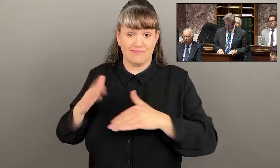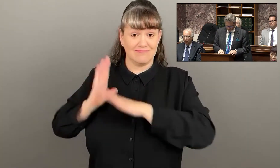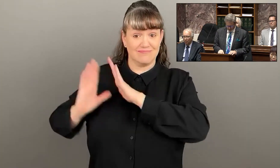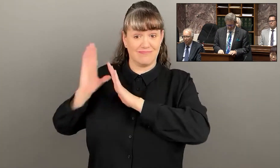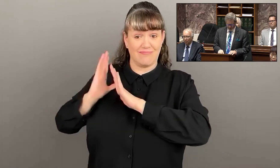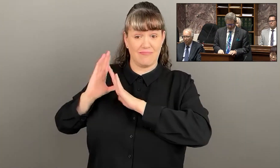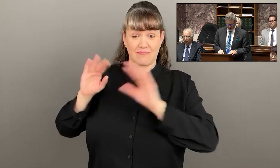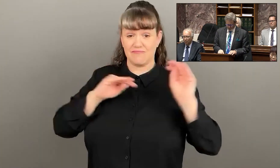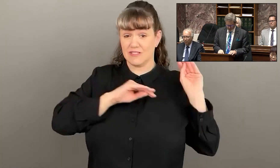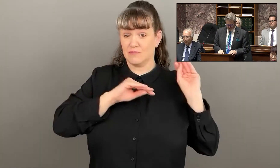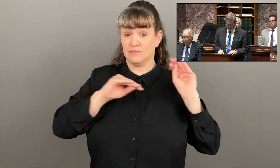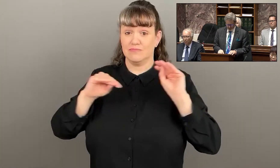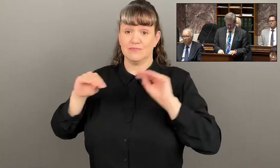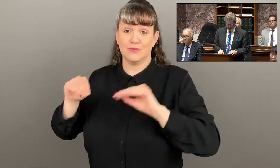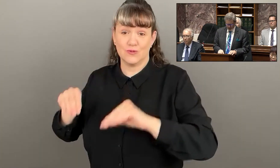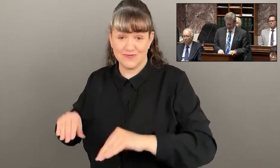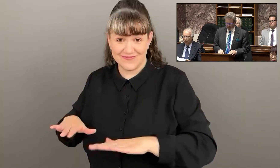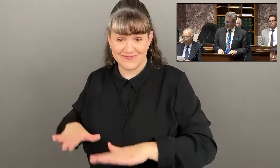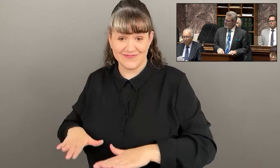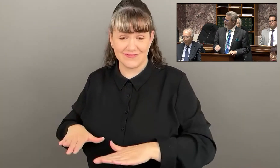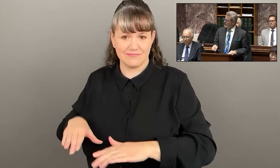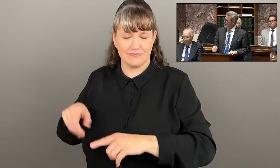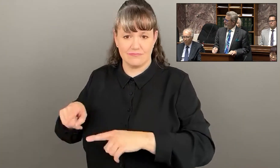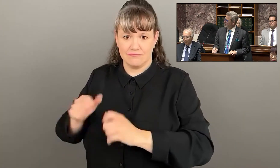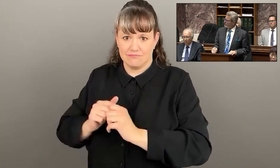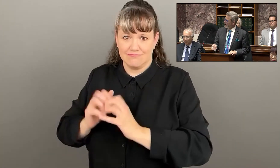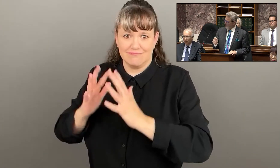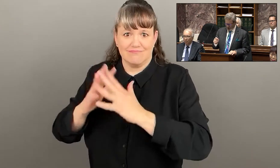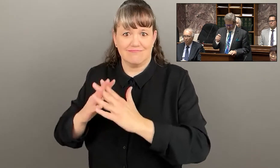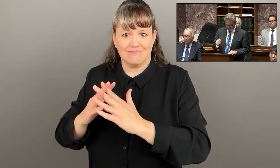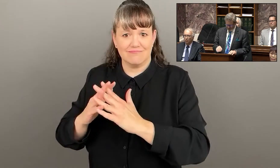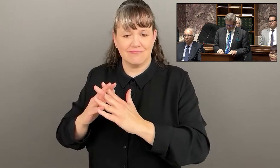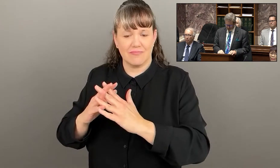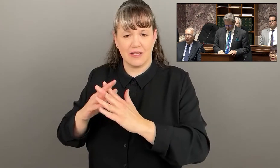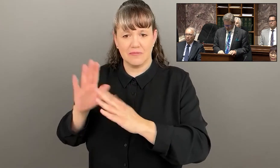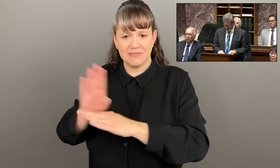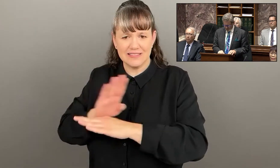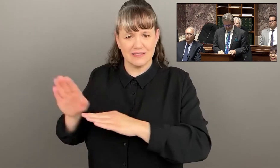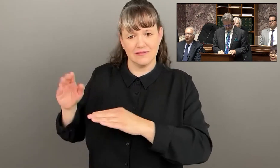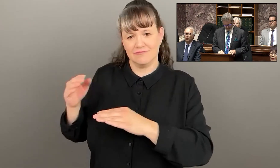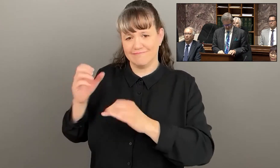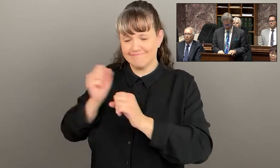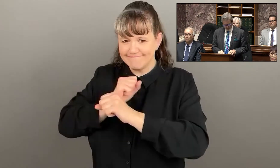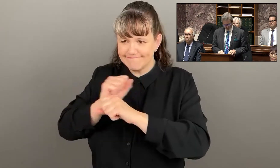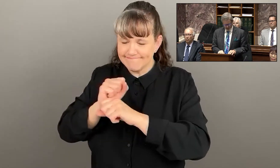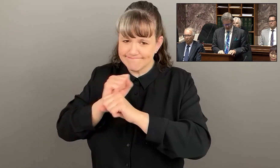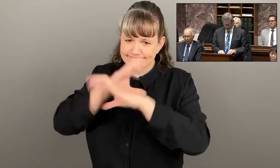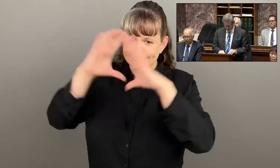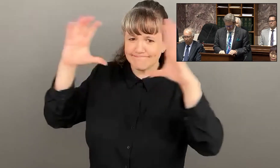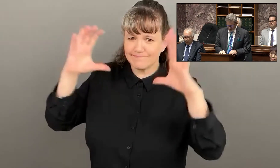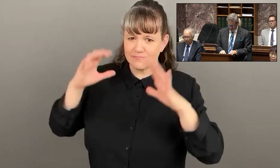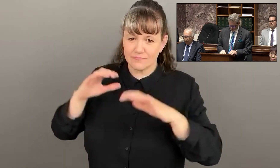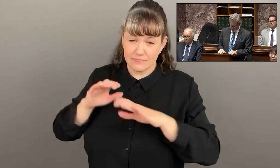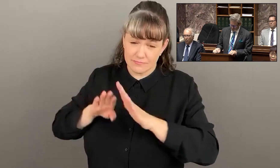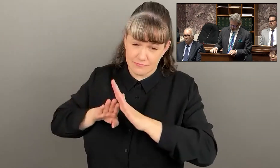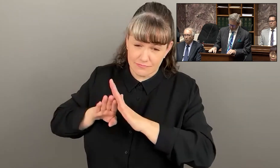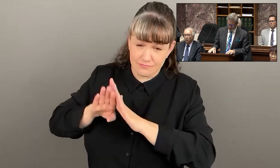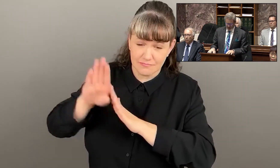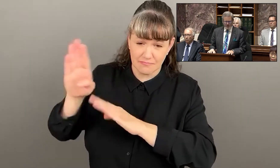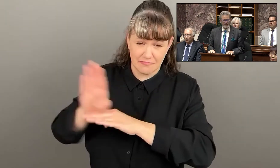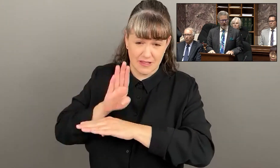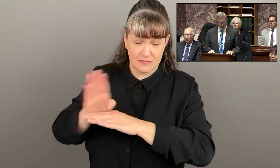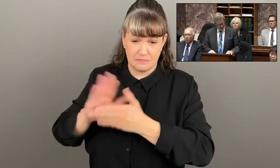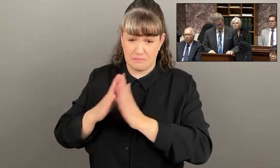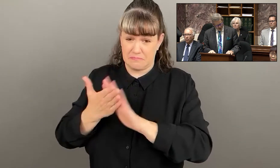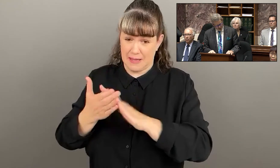and through hard work and vision, helped build it into a multi-million-dollar success story. Under his leadership, the